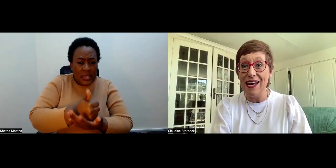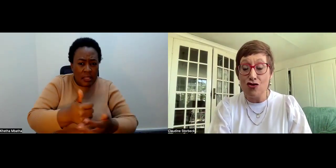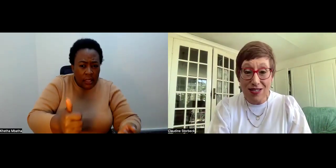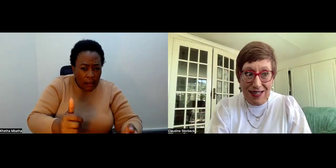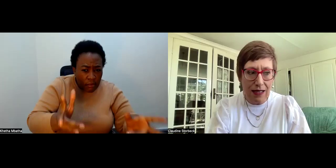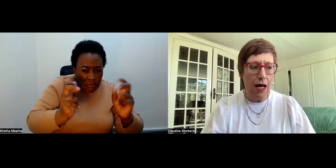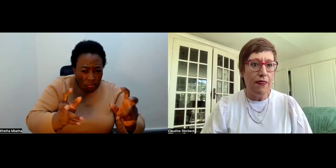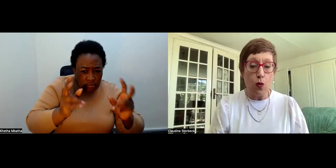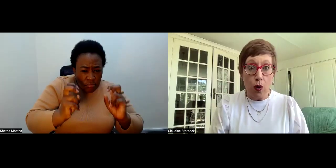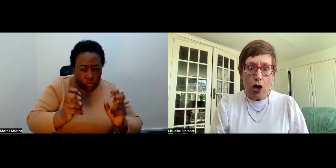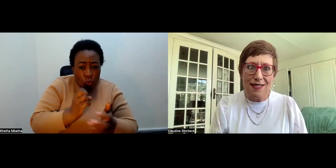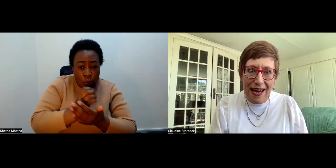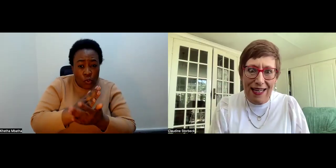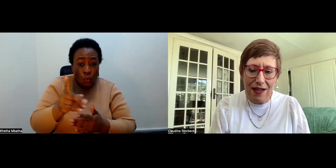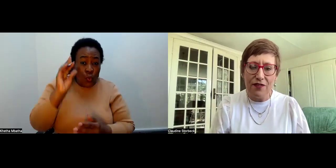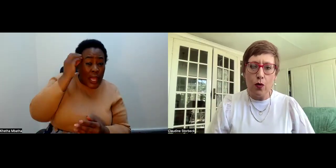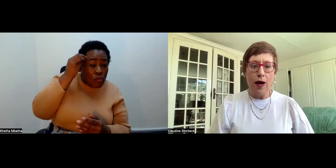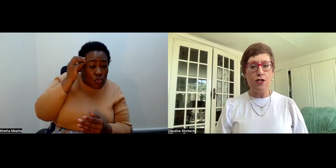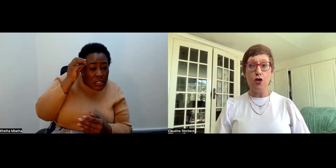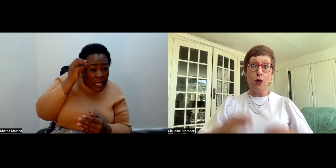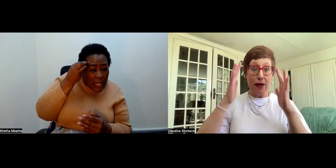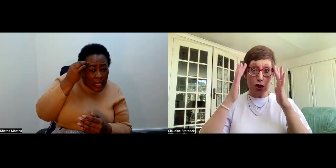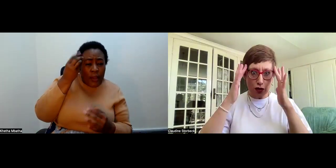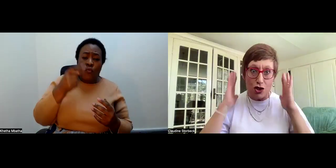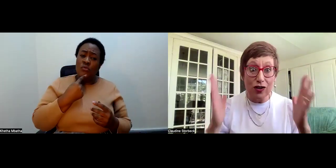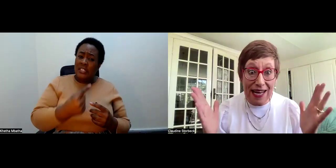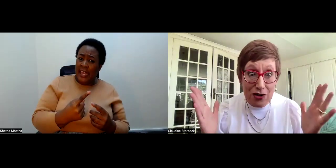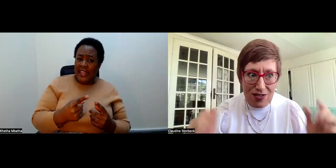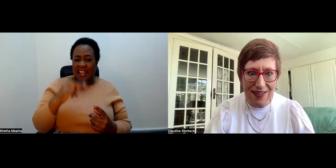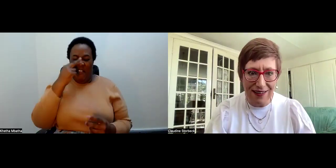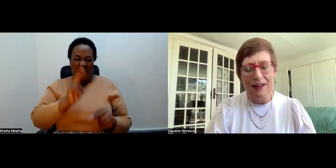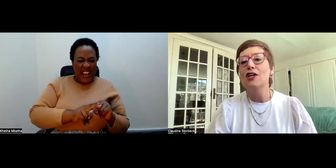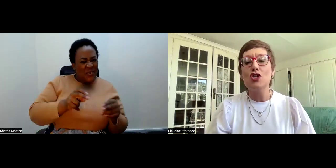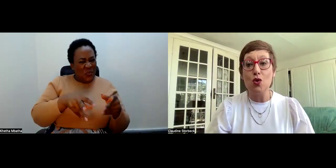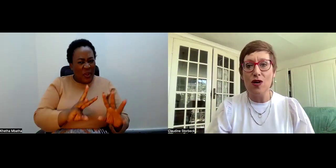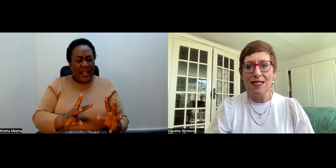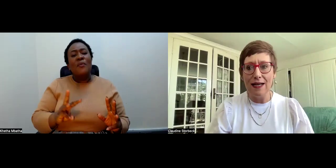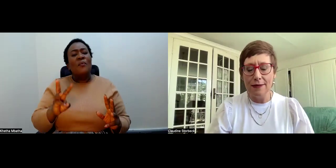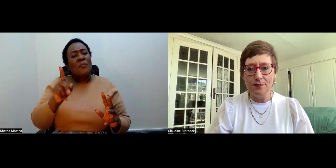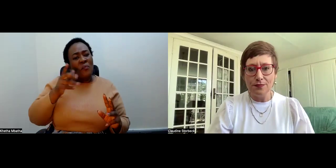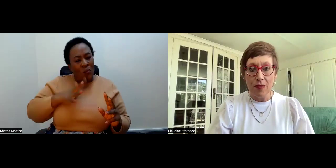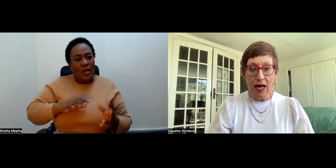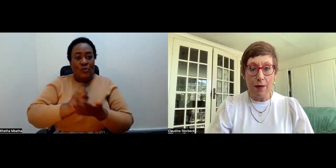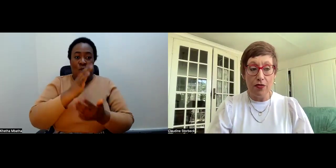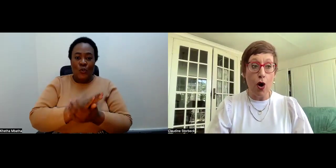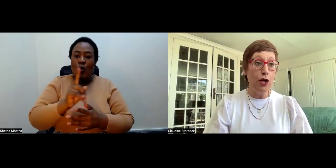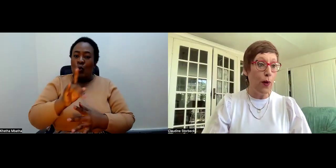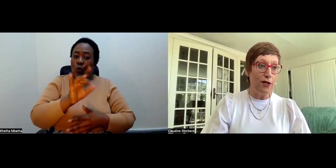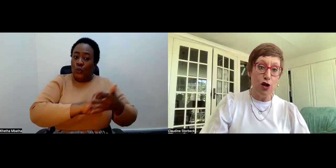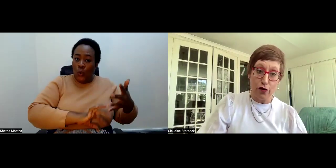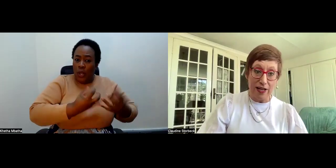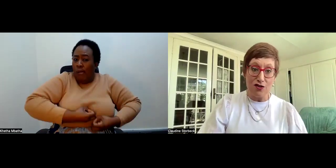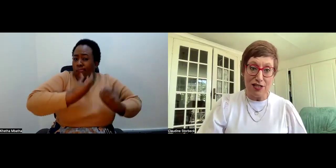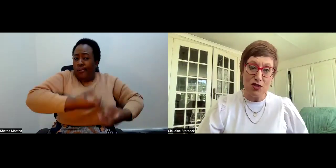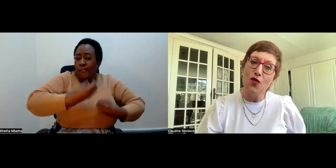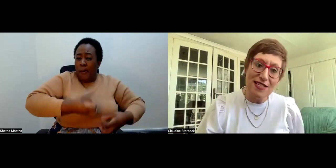are interesting, that we are saying it in a fun way. So you want to make sure that you're an interesting storyteller. The only way